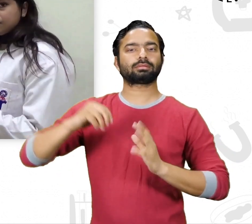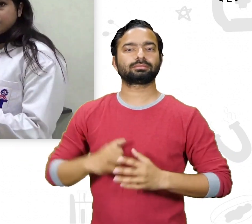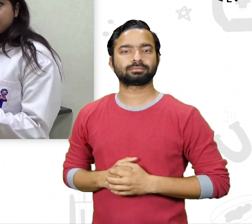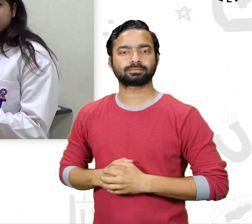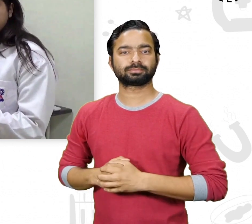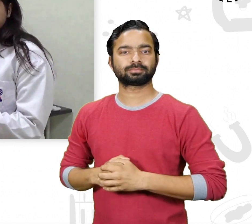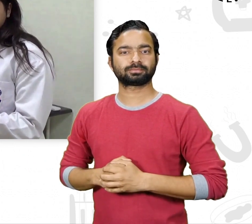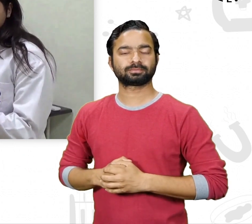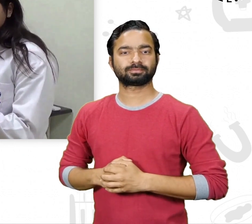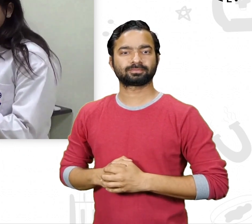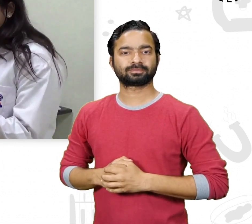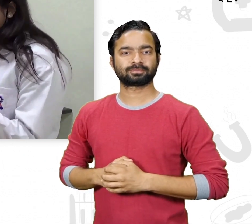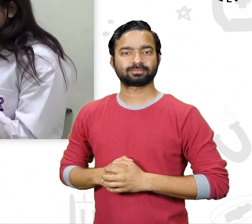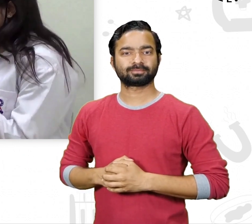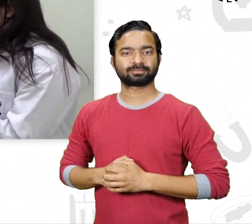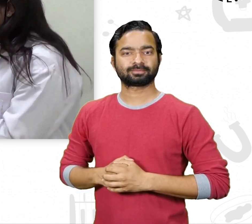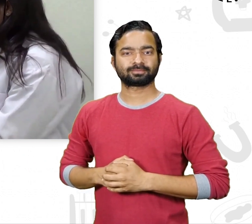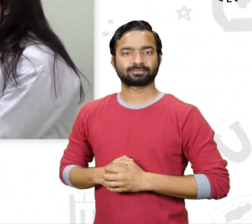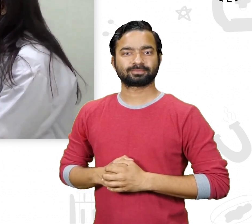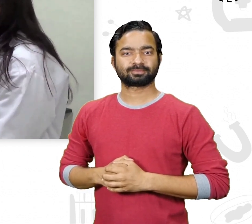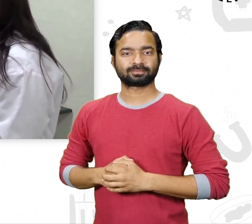This is our slide,